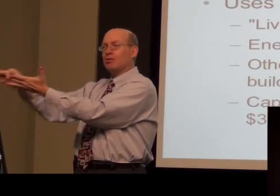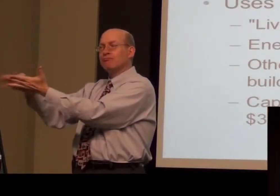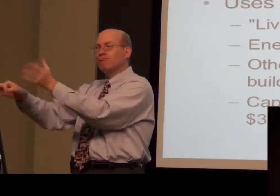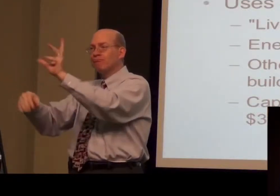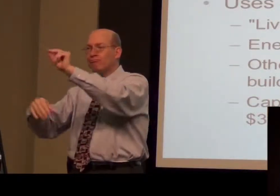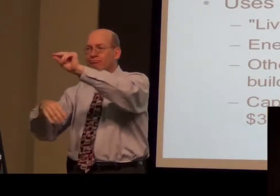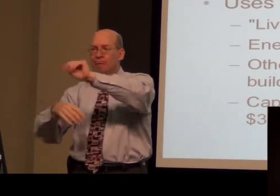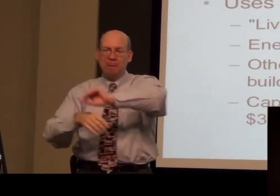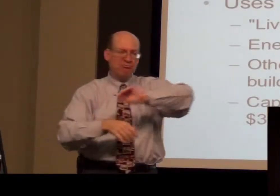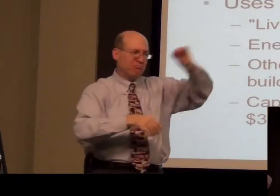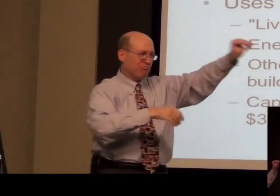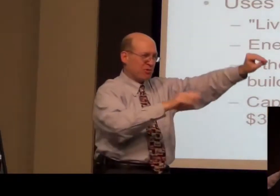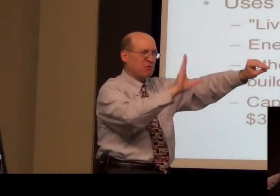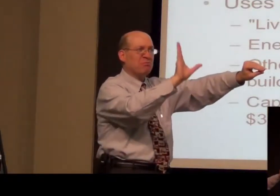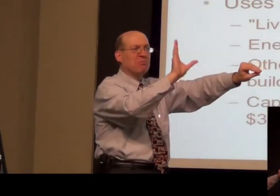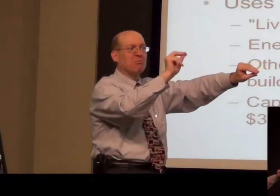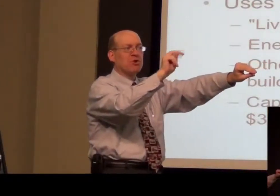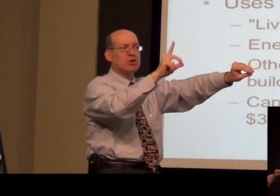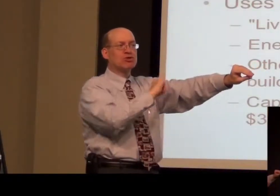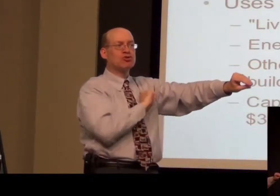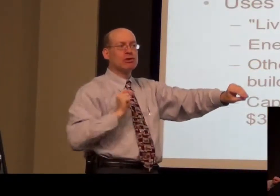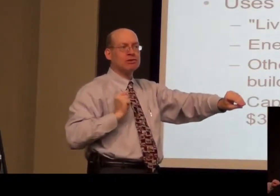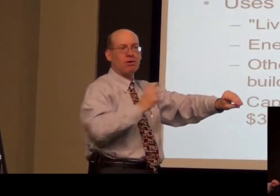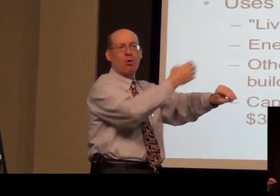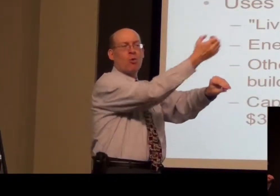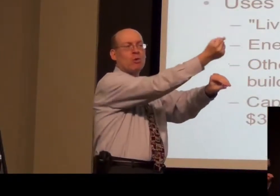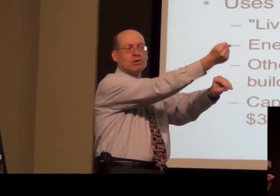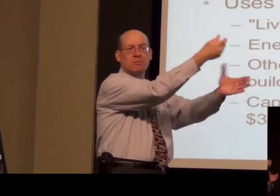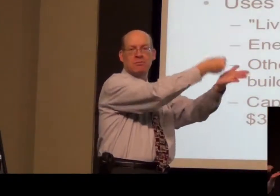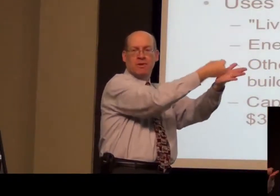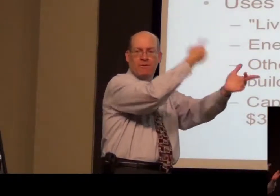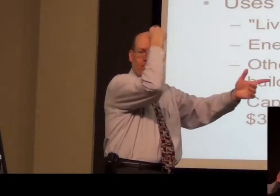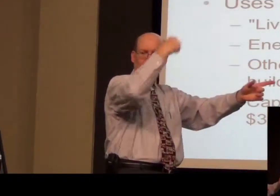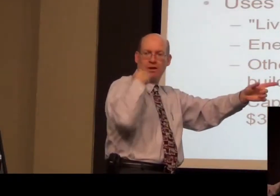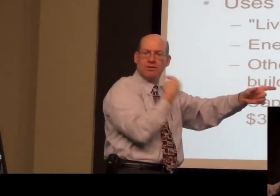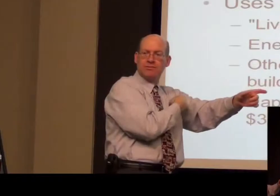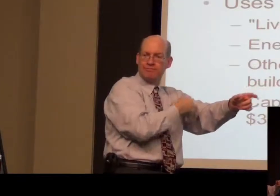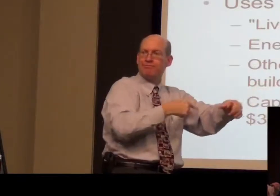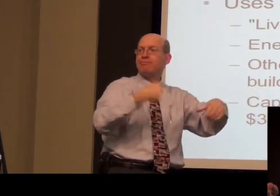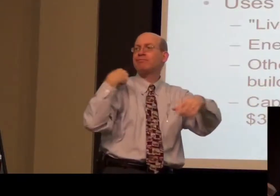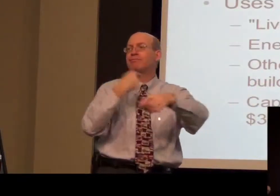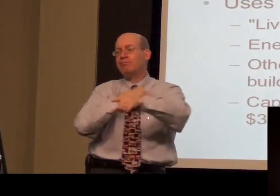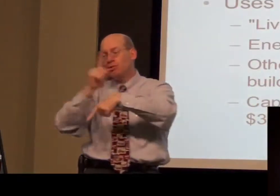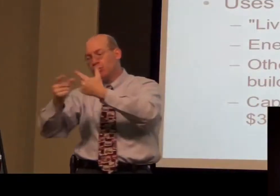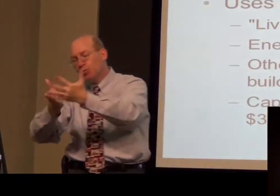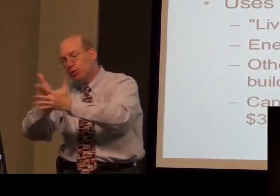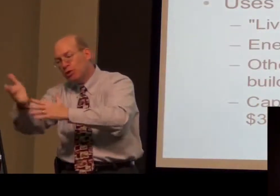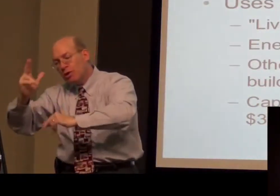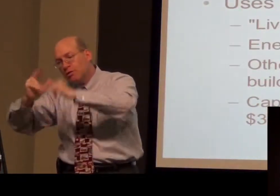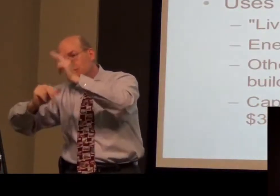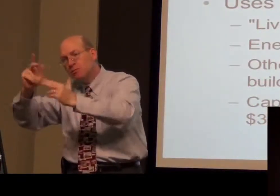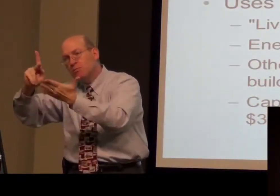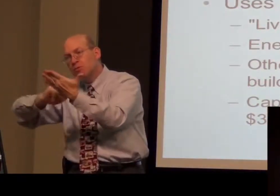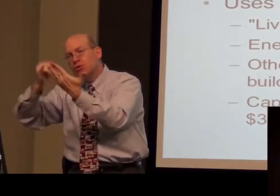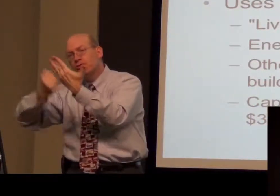us and just basically write us a check. But essentially, they let the Board of Trustees hold